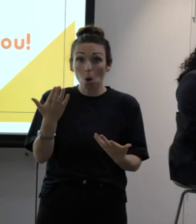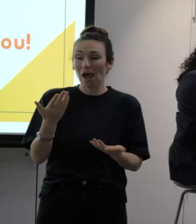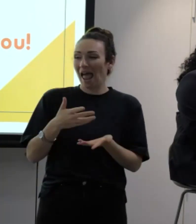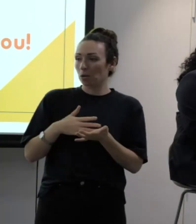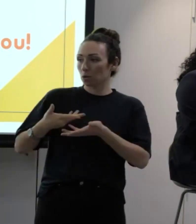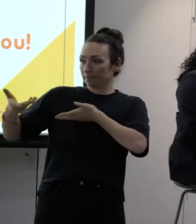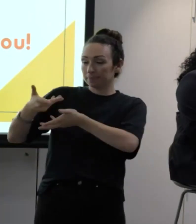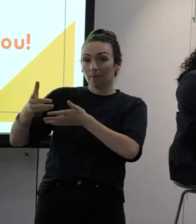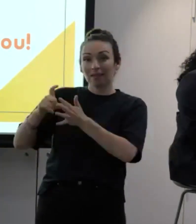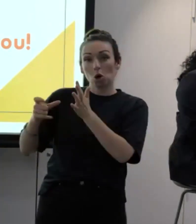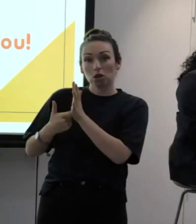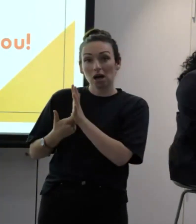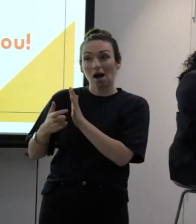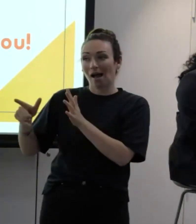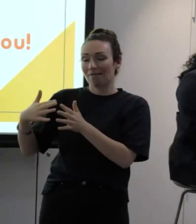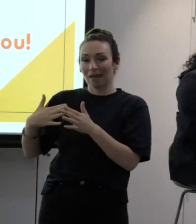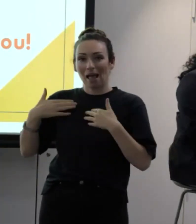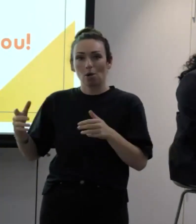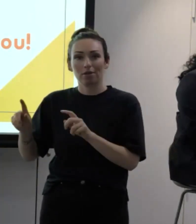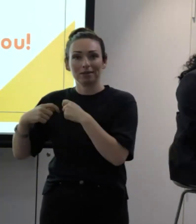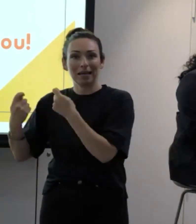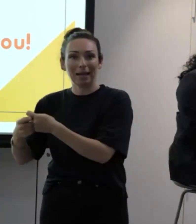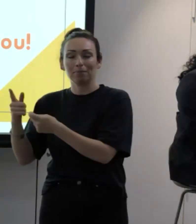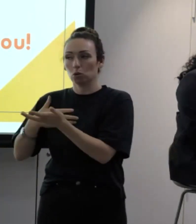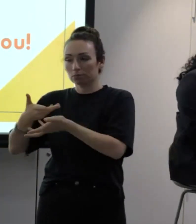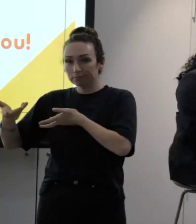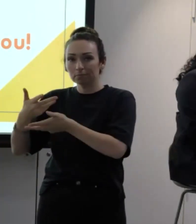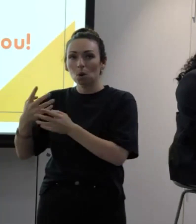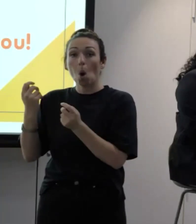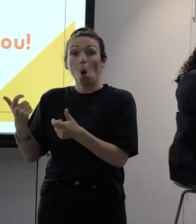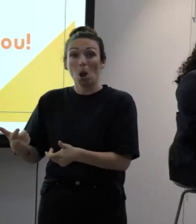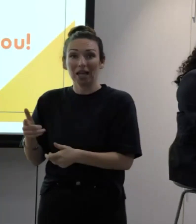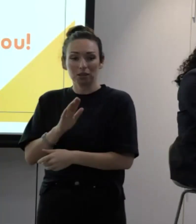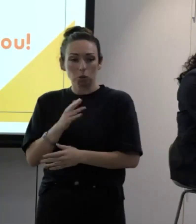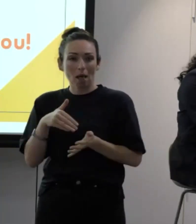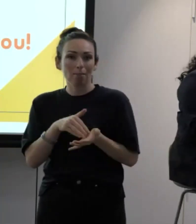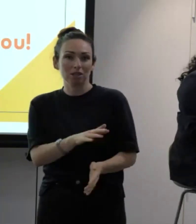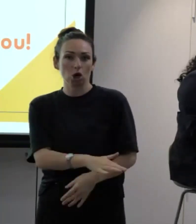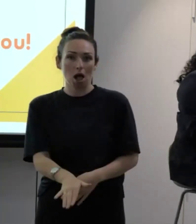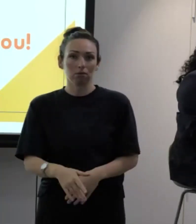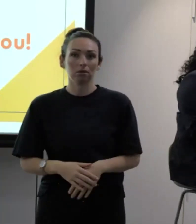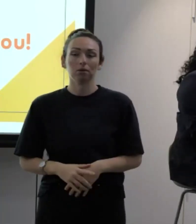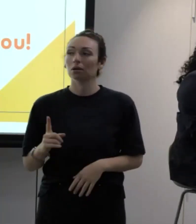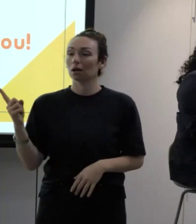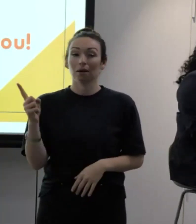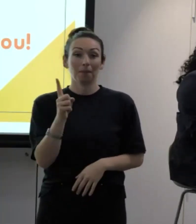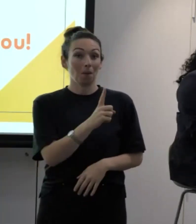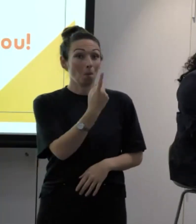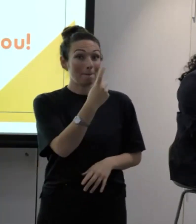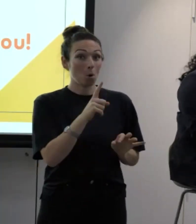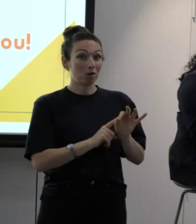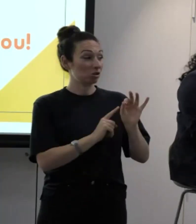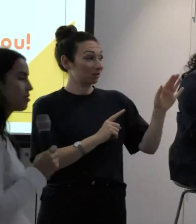are heard and they can receive the support they need for their child as early as possible. Okay, we have another question from the